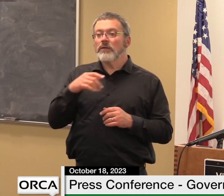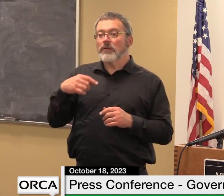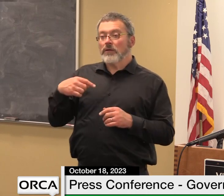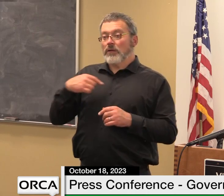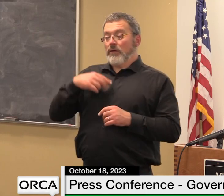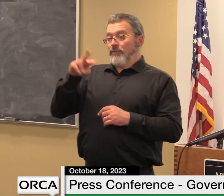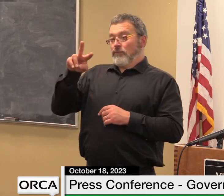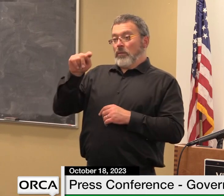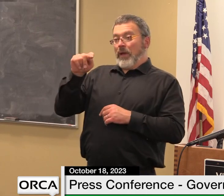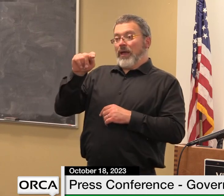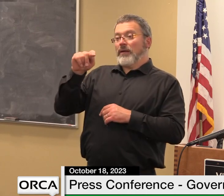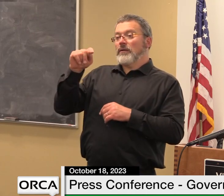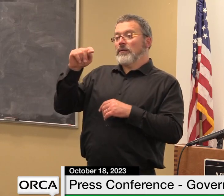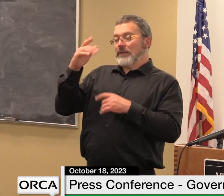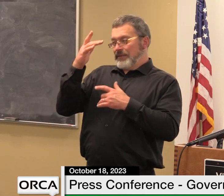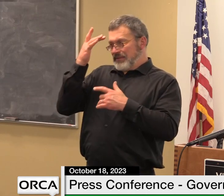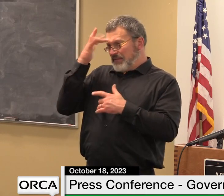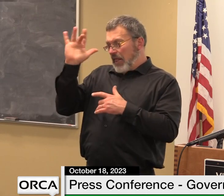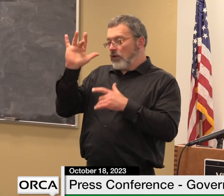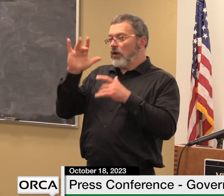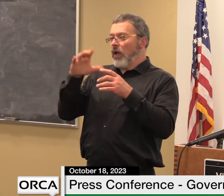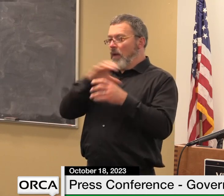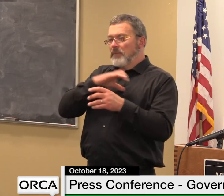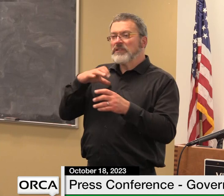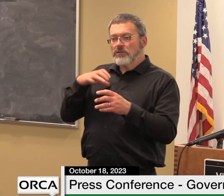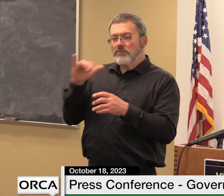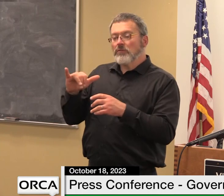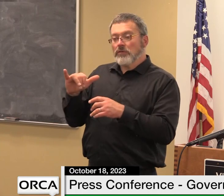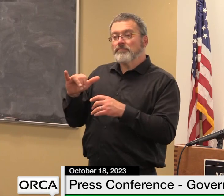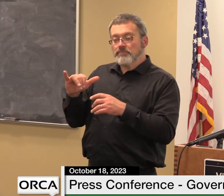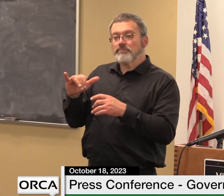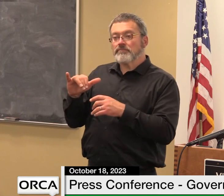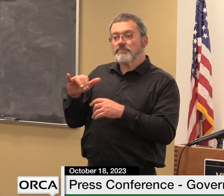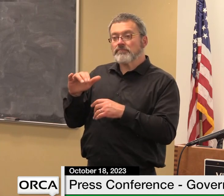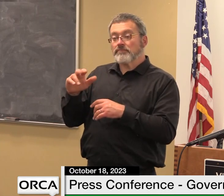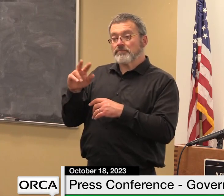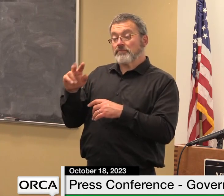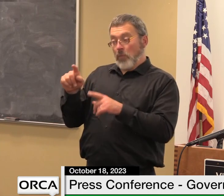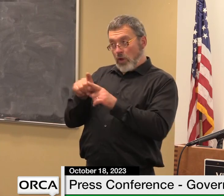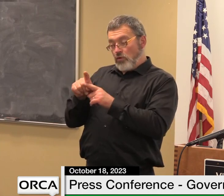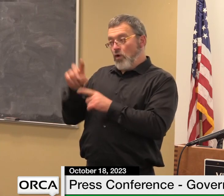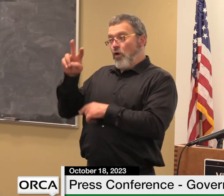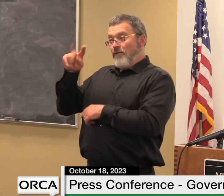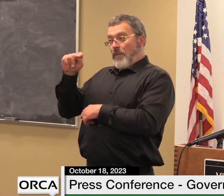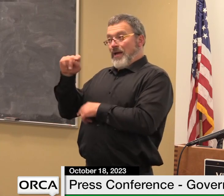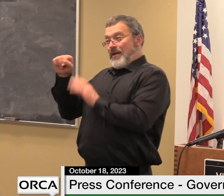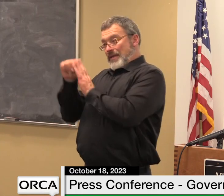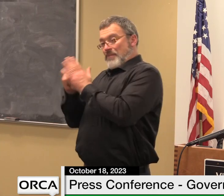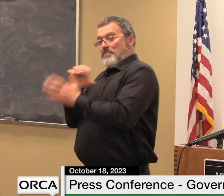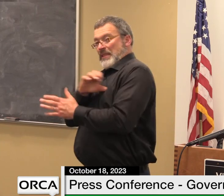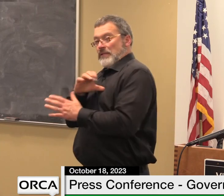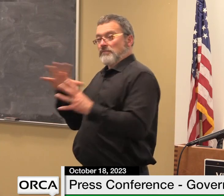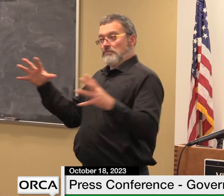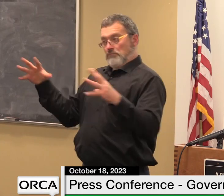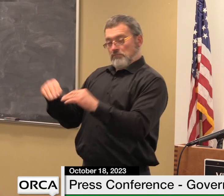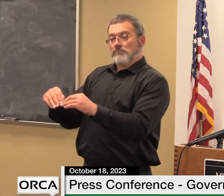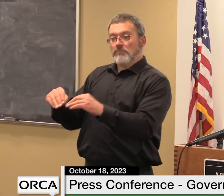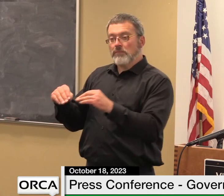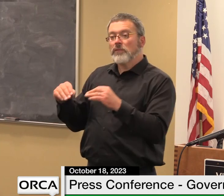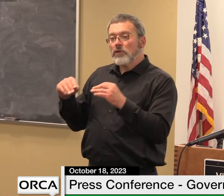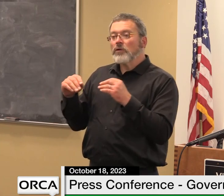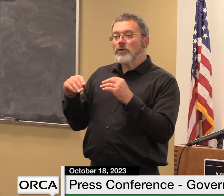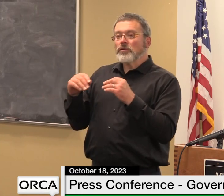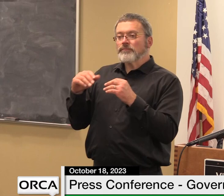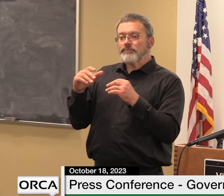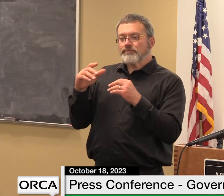out into the field. And as you said, Governor, VSP has made outreach through our fair and partial policing